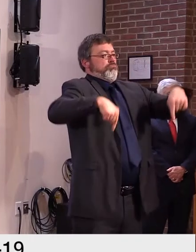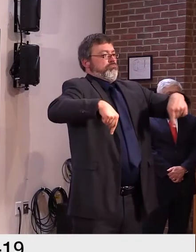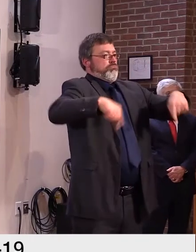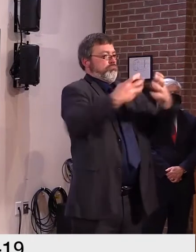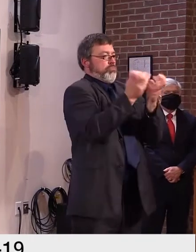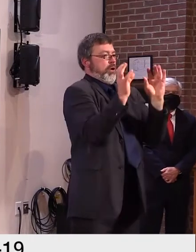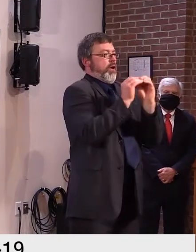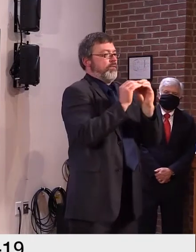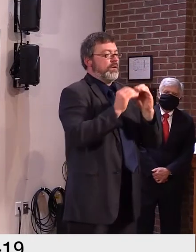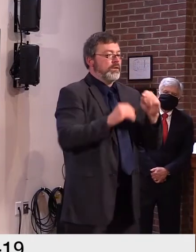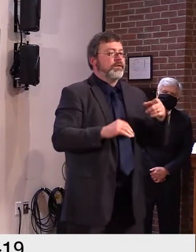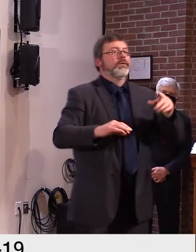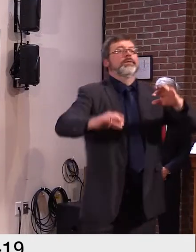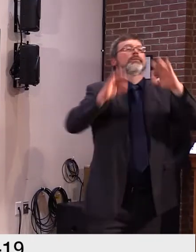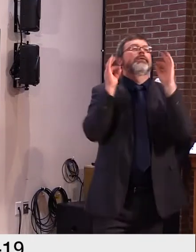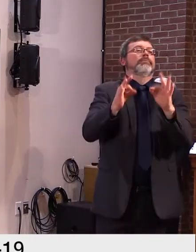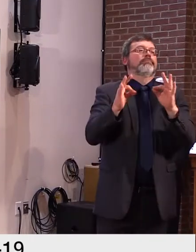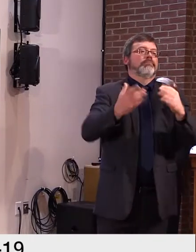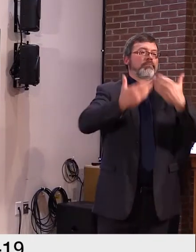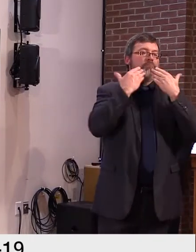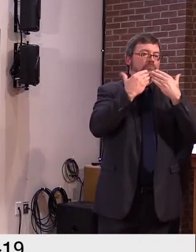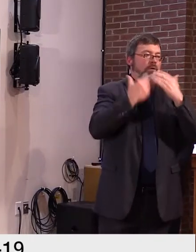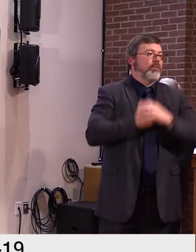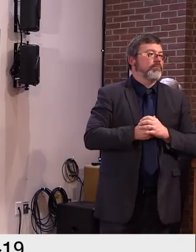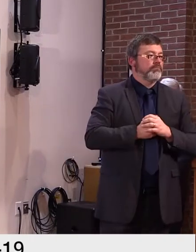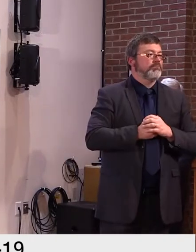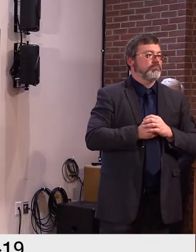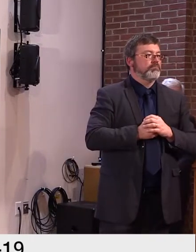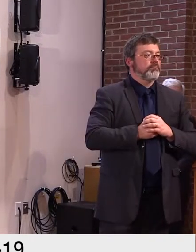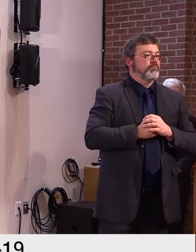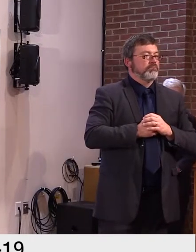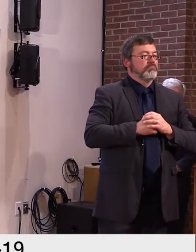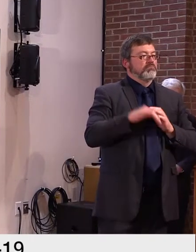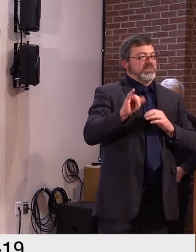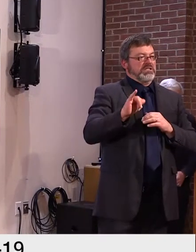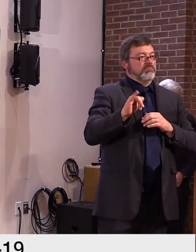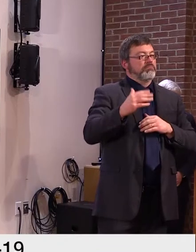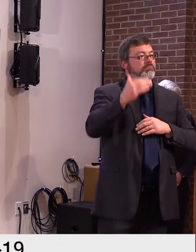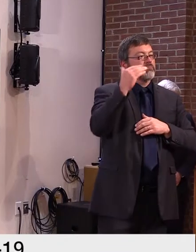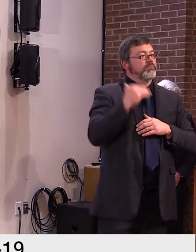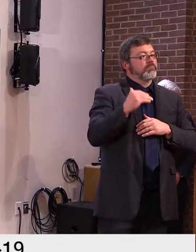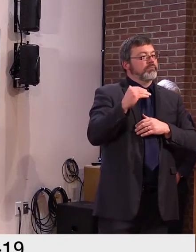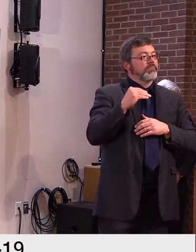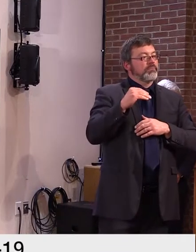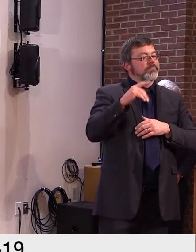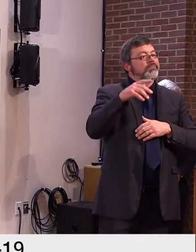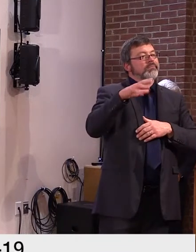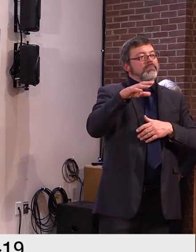Great, thanks. Joel Lee, Local 22.